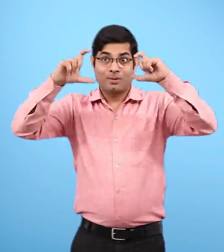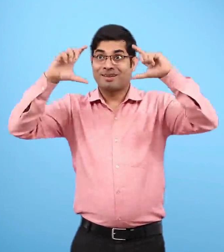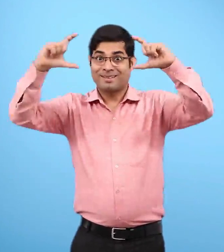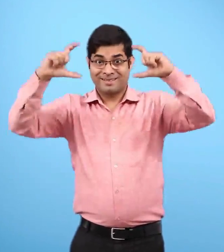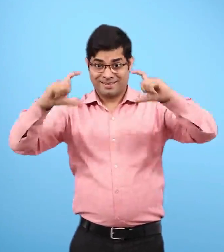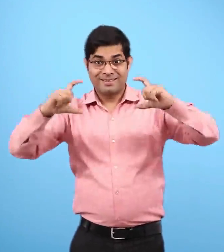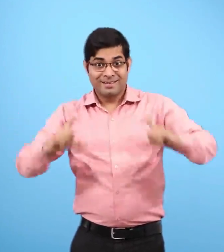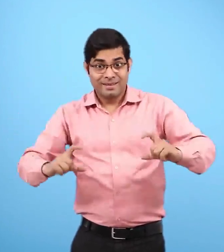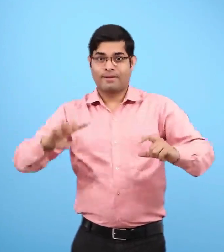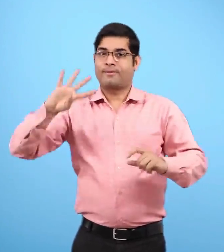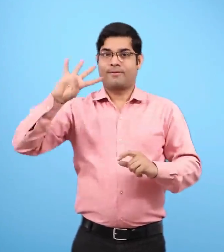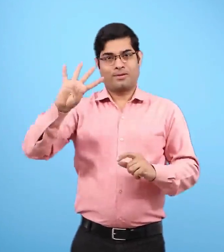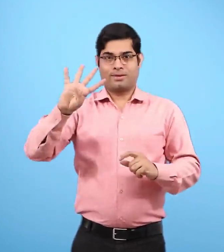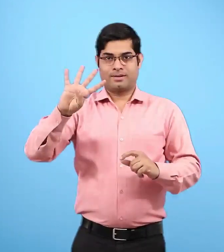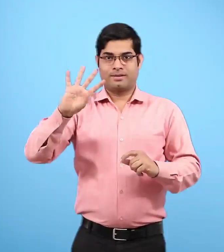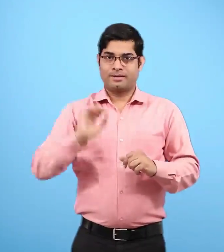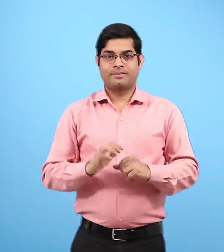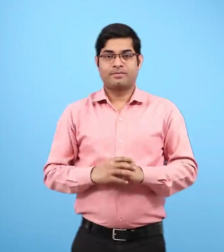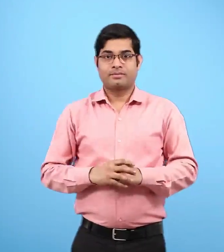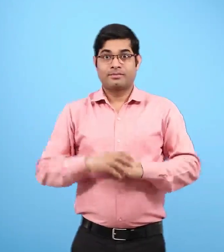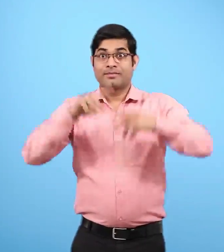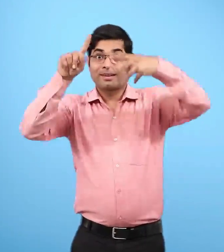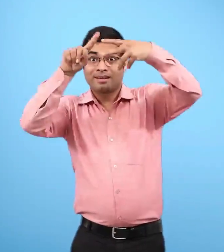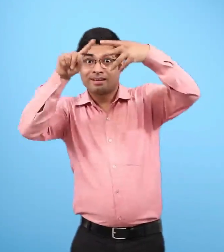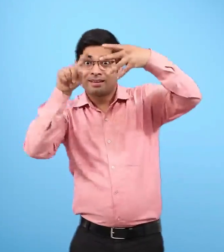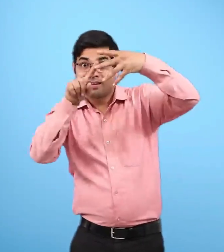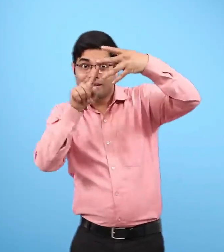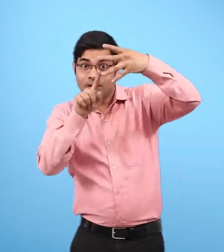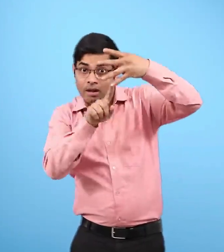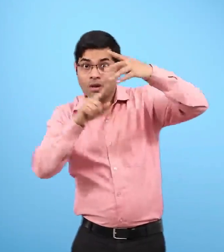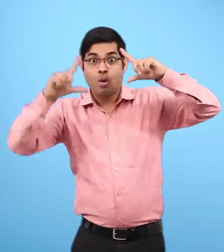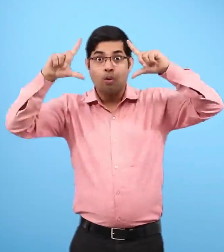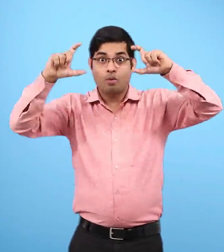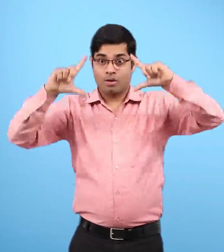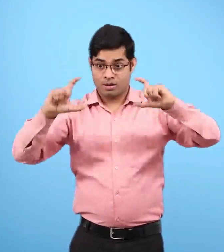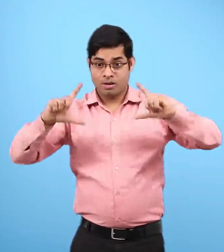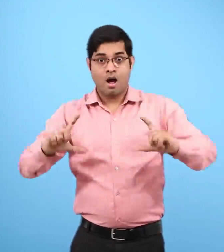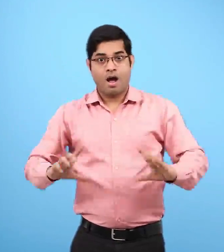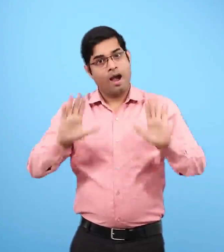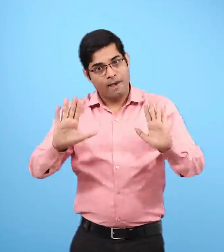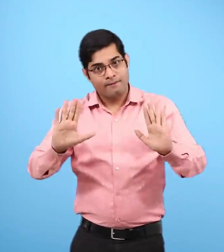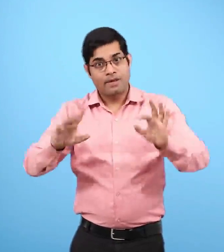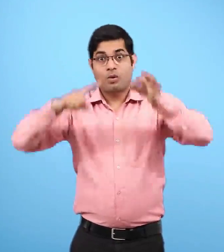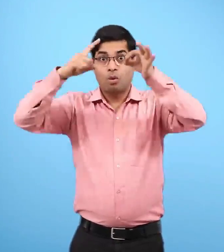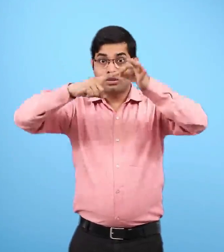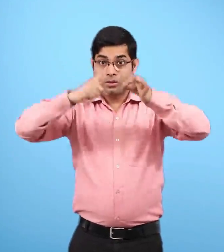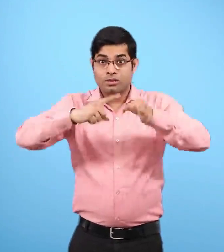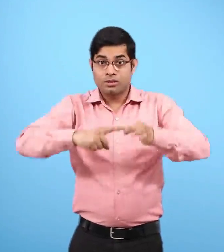This page is divided into 4 parts. Each part has a picture and a